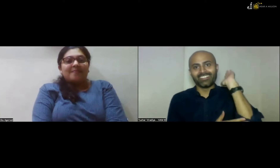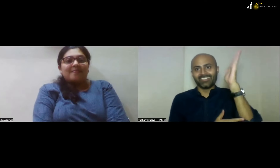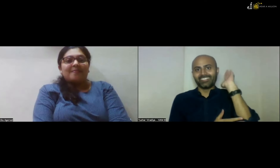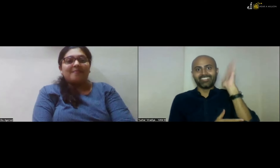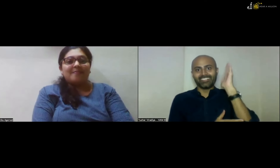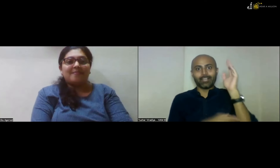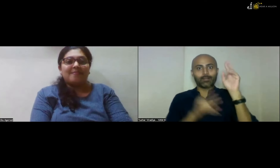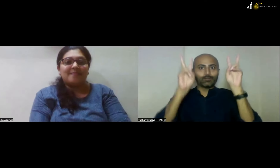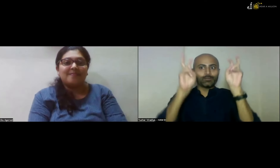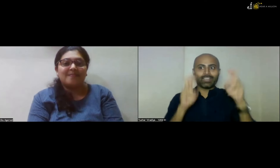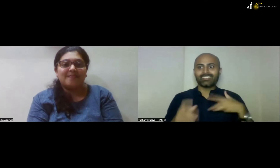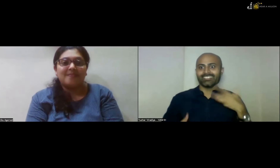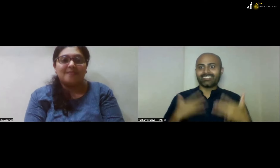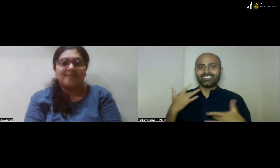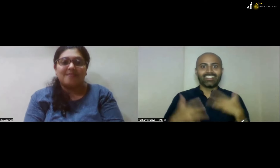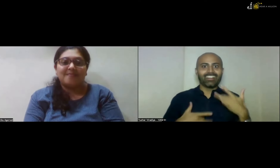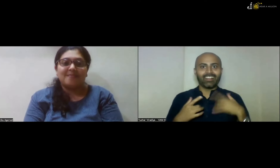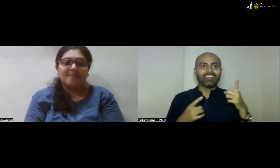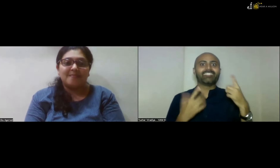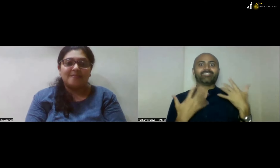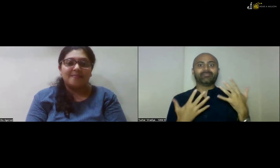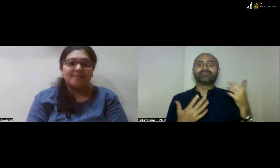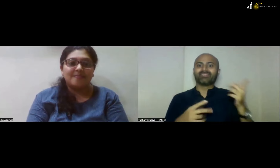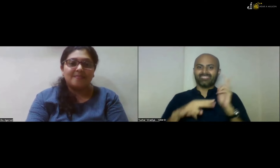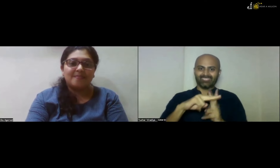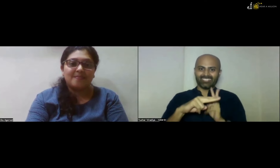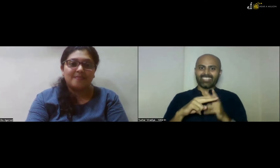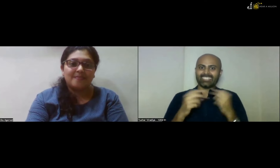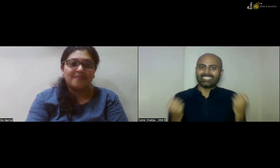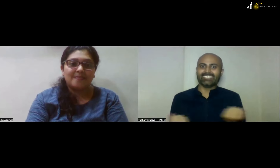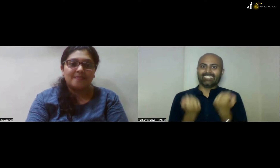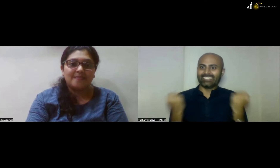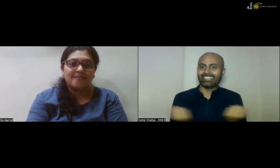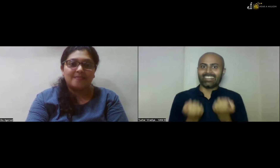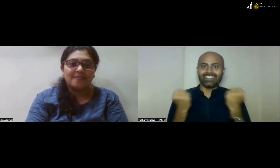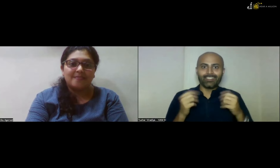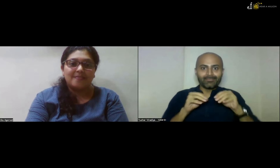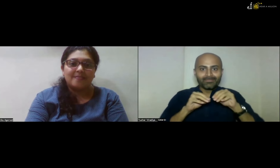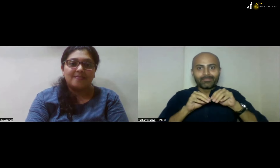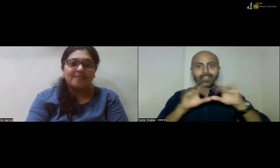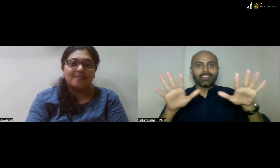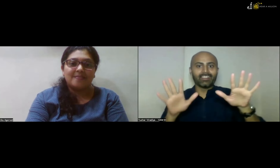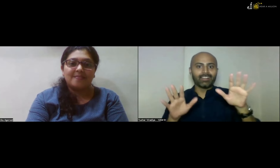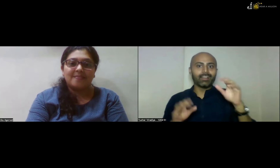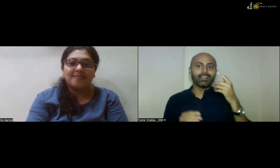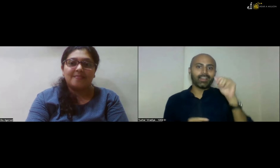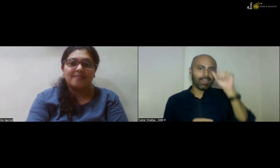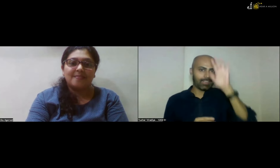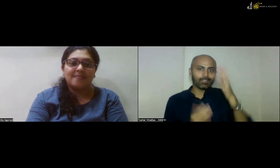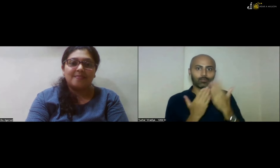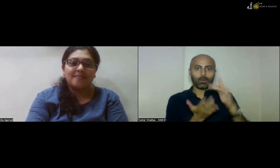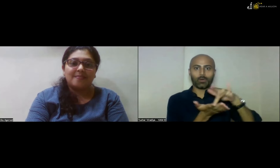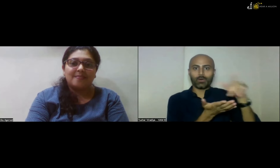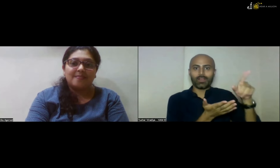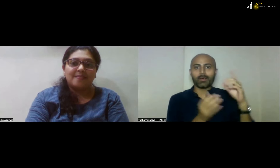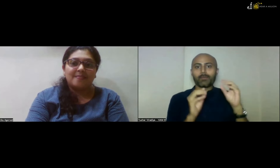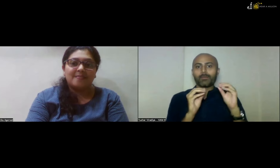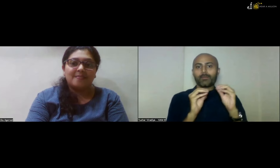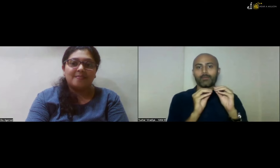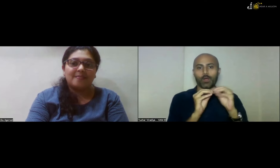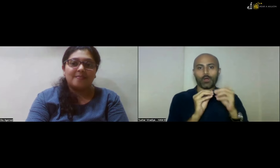Waving hands. Thank you, Kanika. Your presentation was so interesting. We would like to see more and more, and we would like